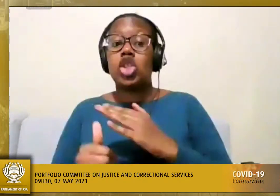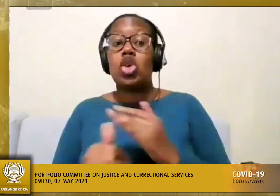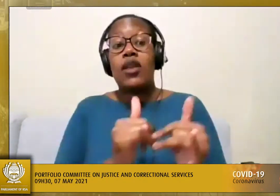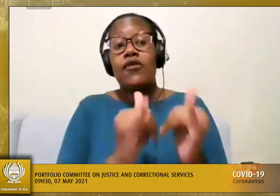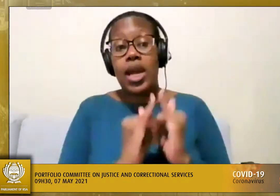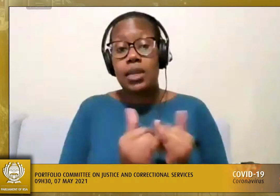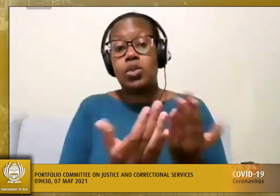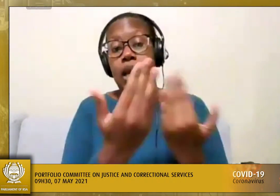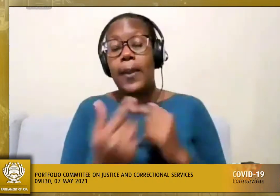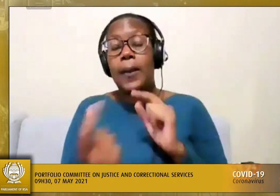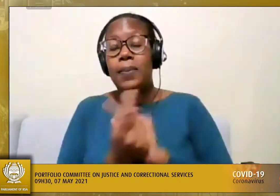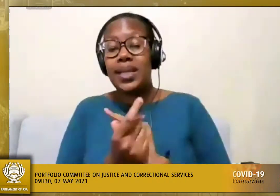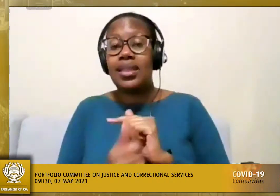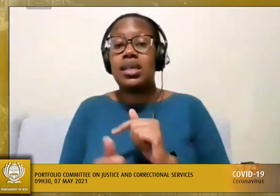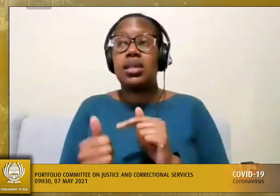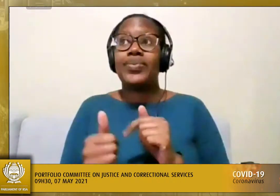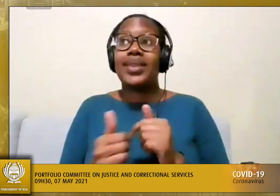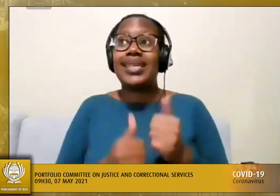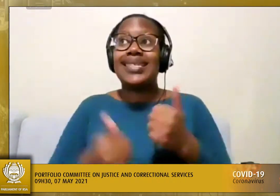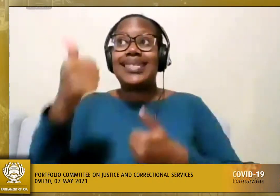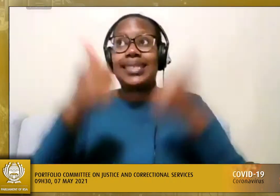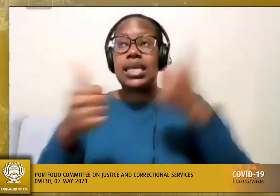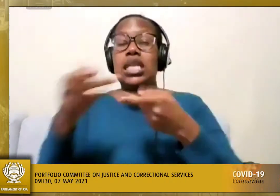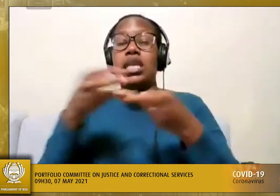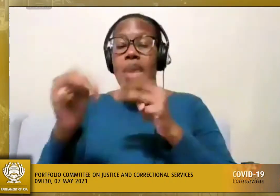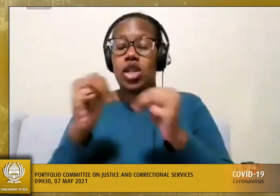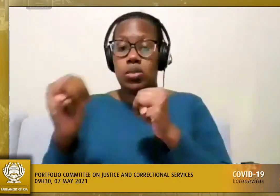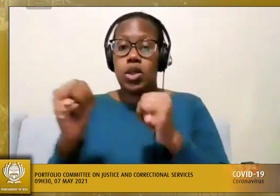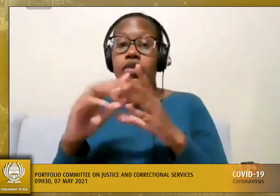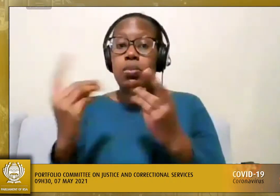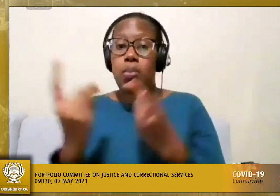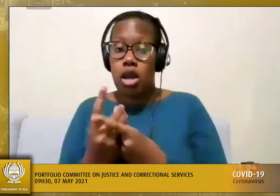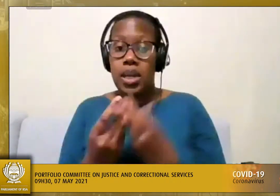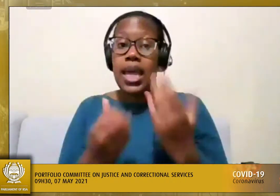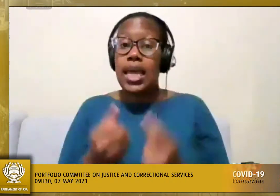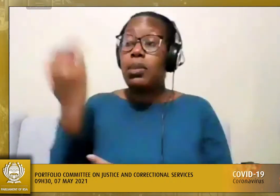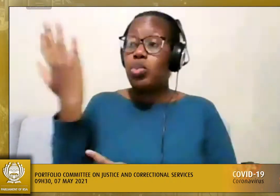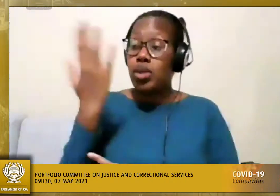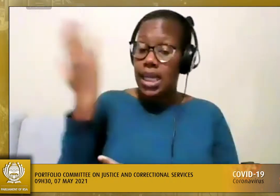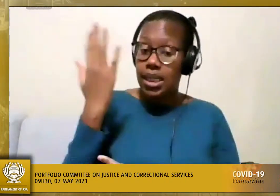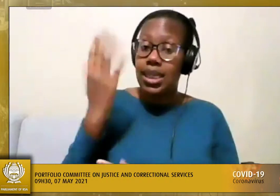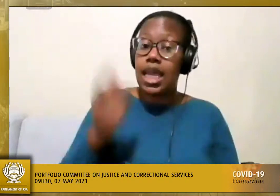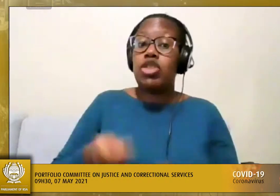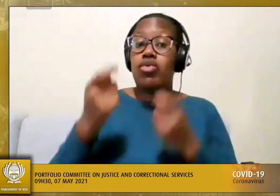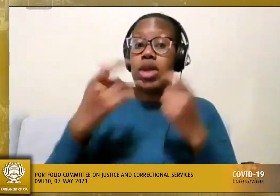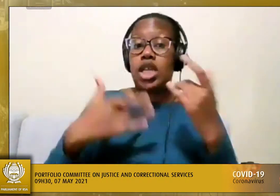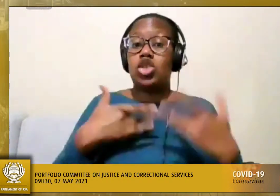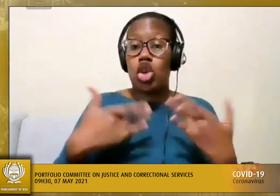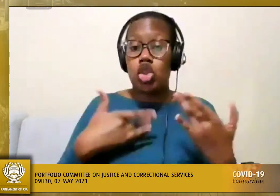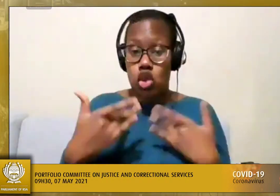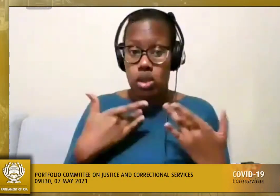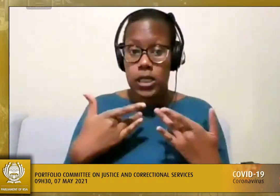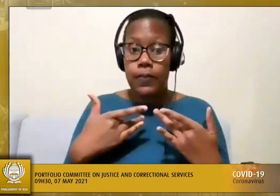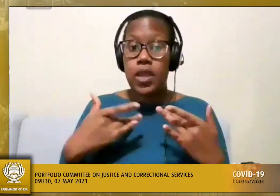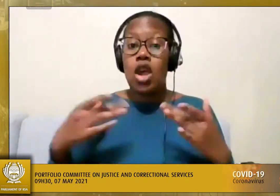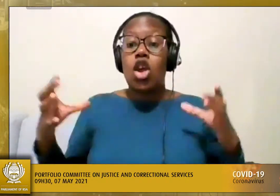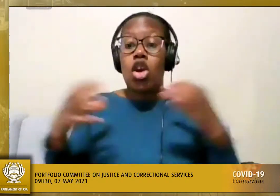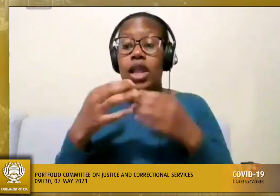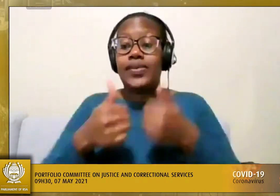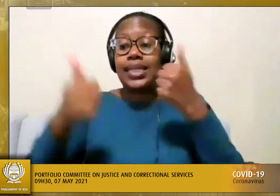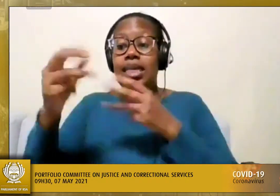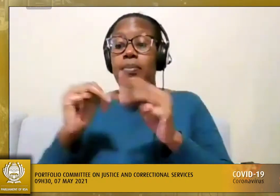Senior Management of the department and he made this presentation and he raised this one collectively as the Senior